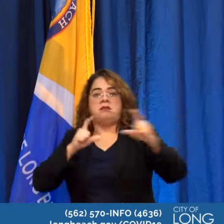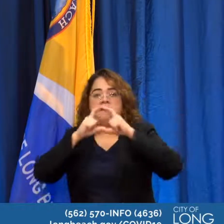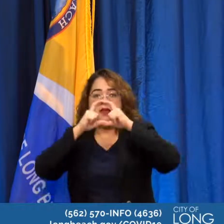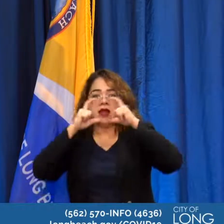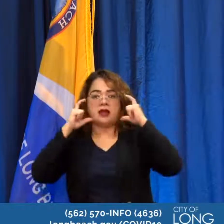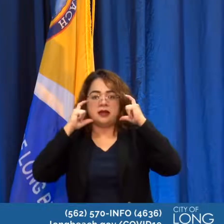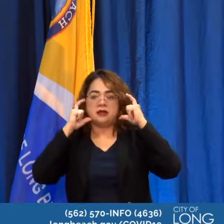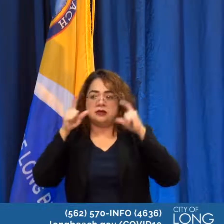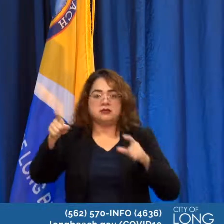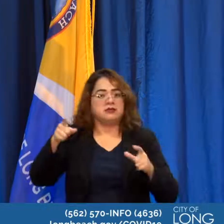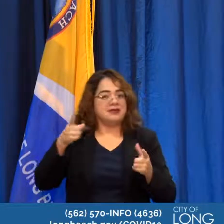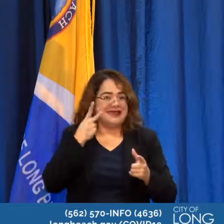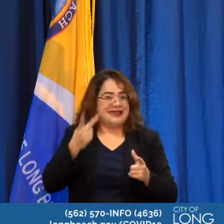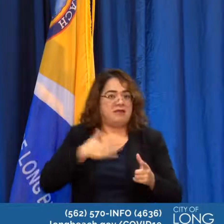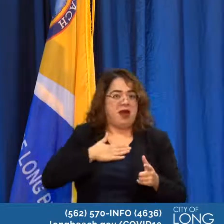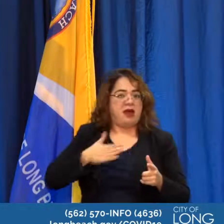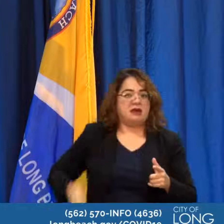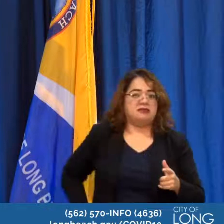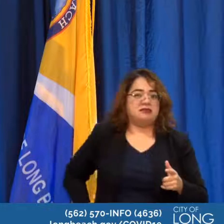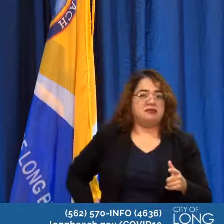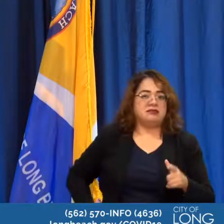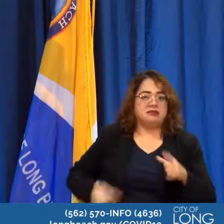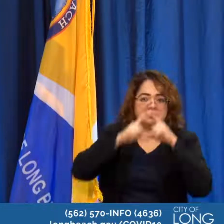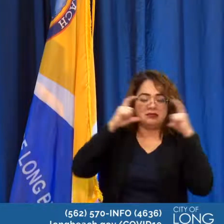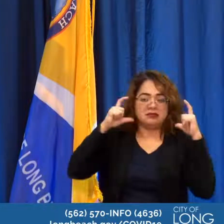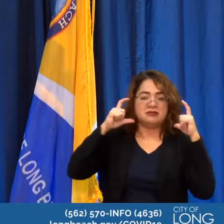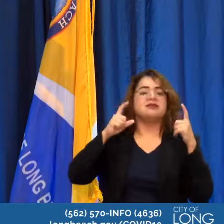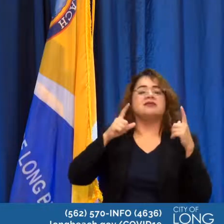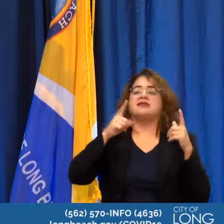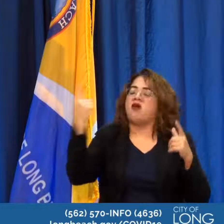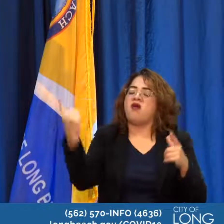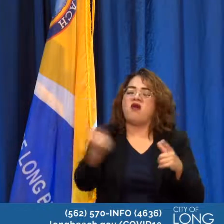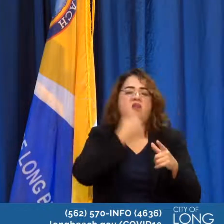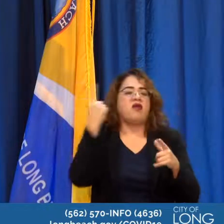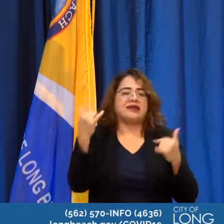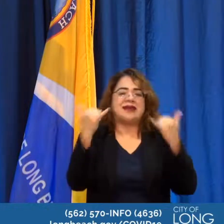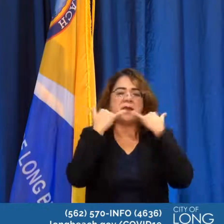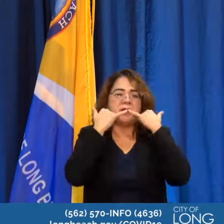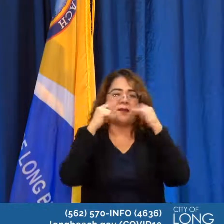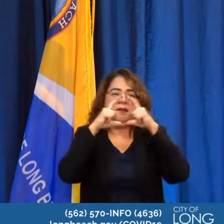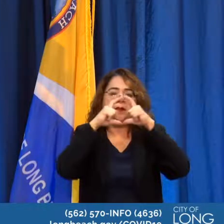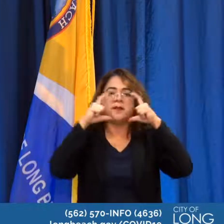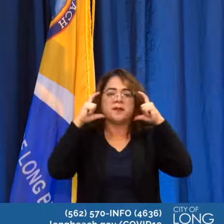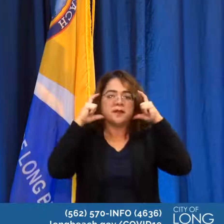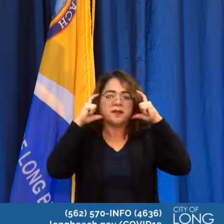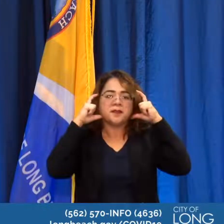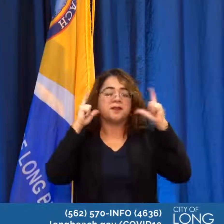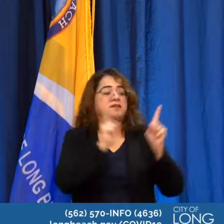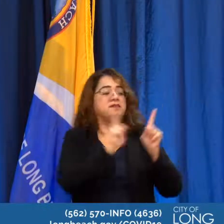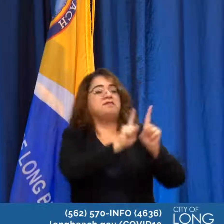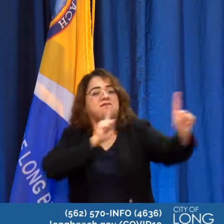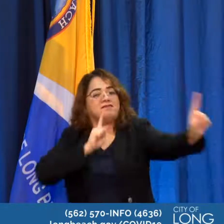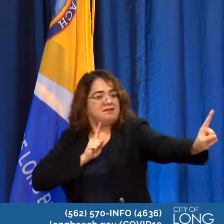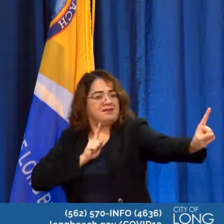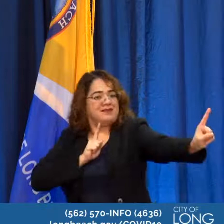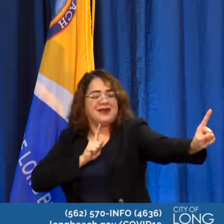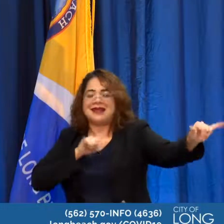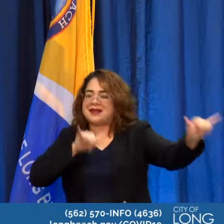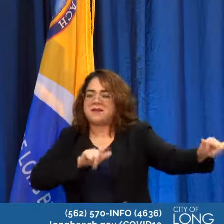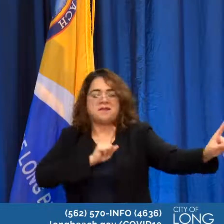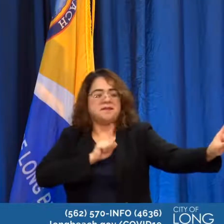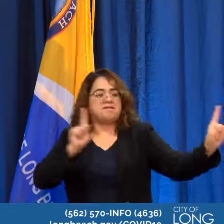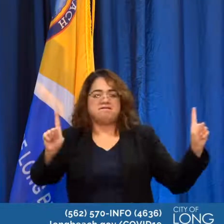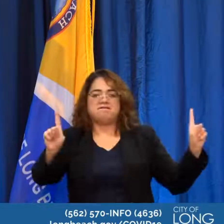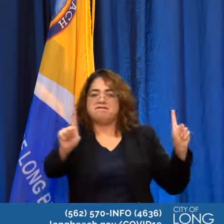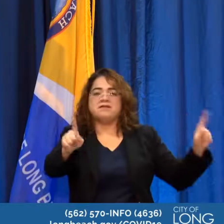to wear our masks when we're around and not being able to distance around others. And so